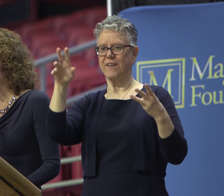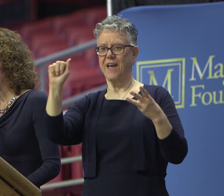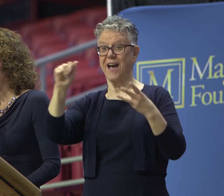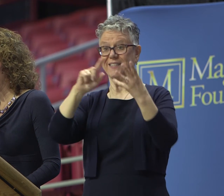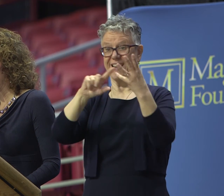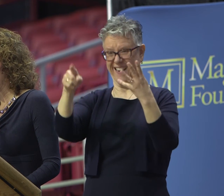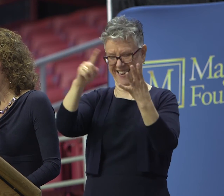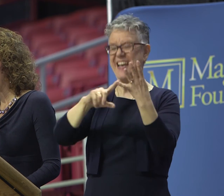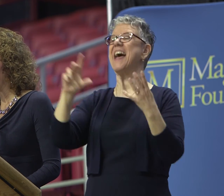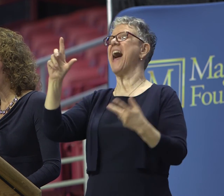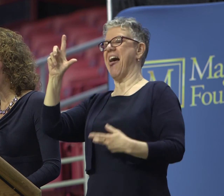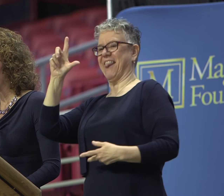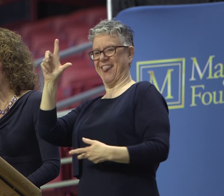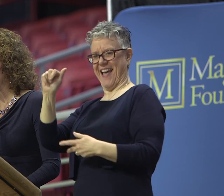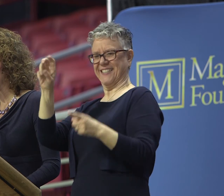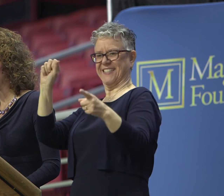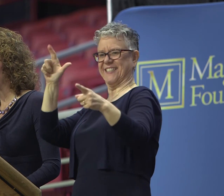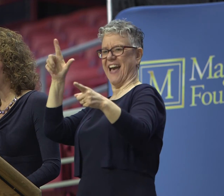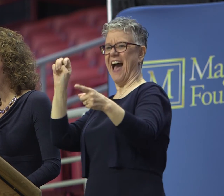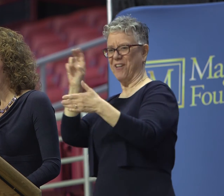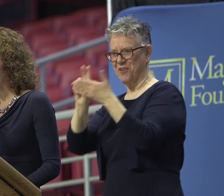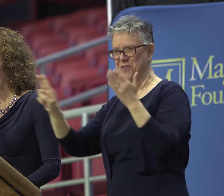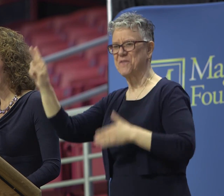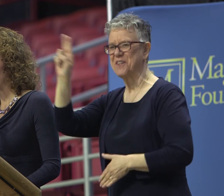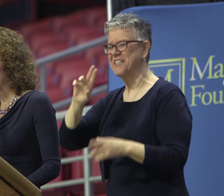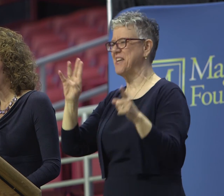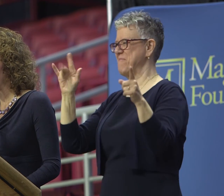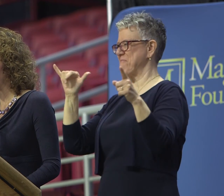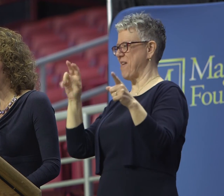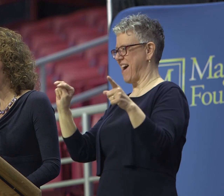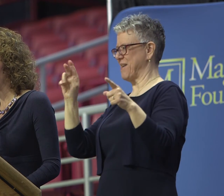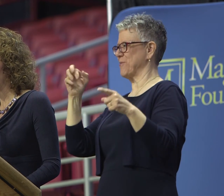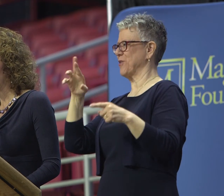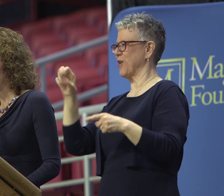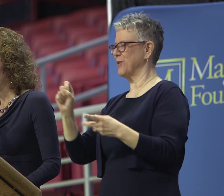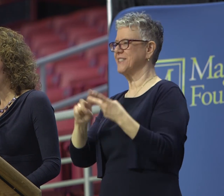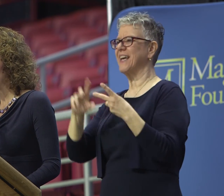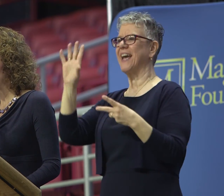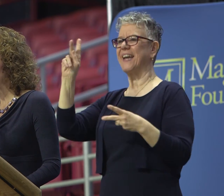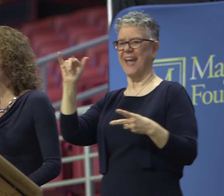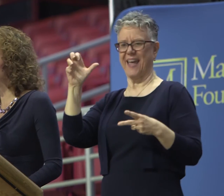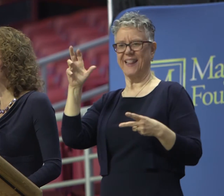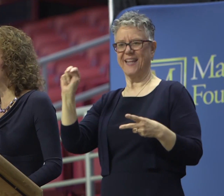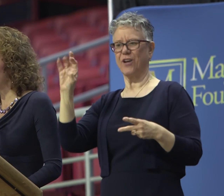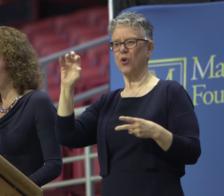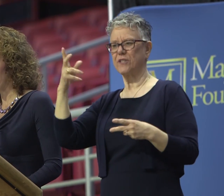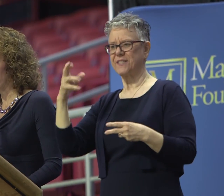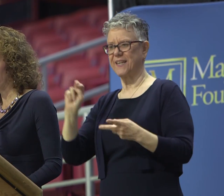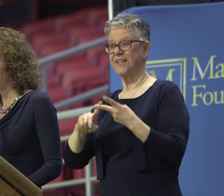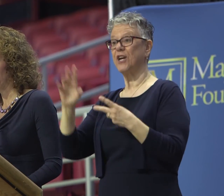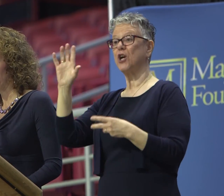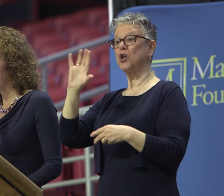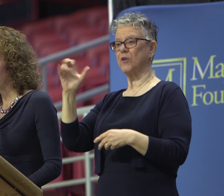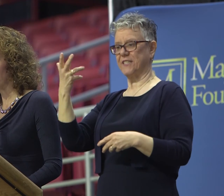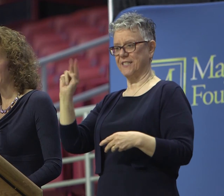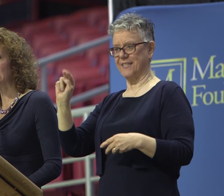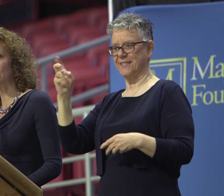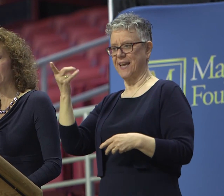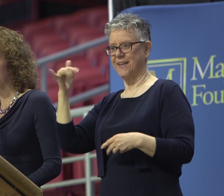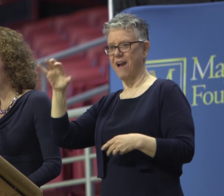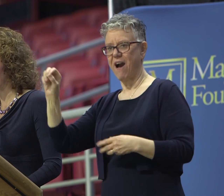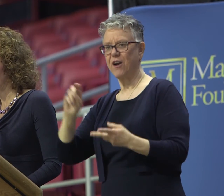LaSalle University, Brian Burgos, Caitlin Corson, Christian Santiago,